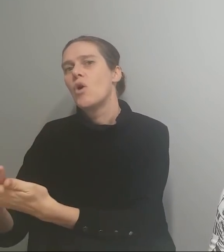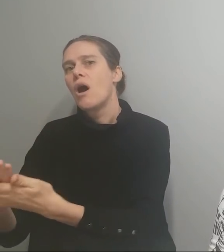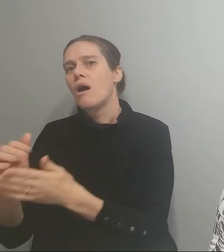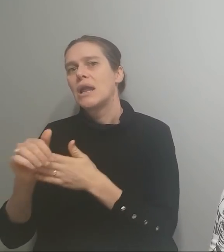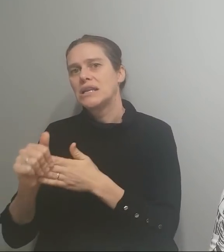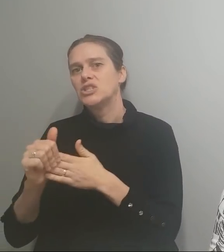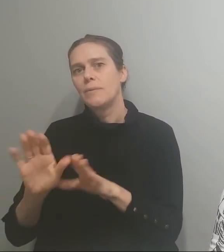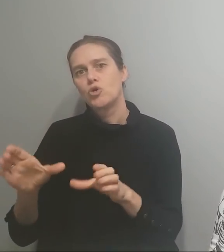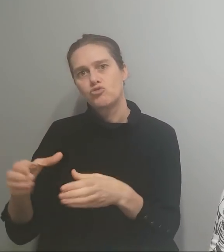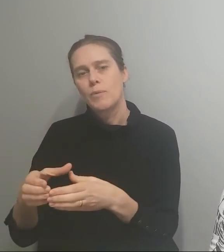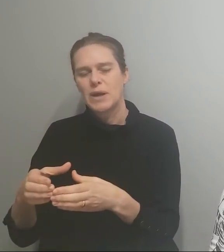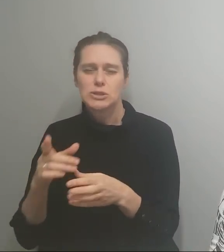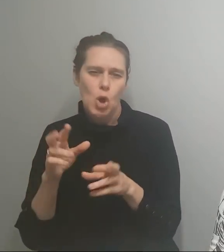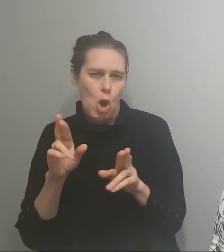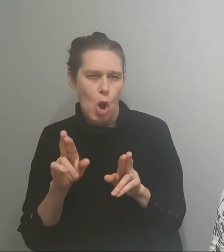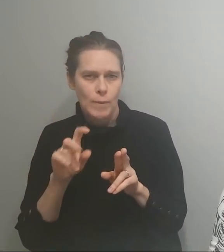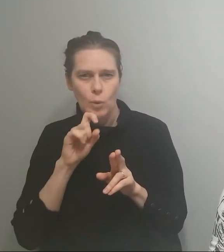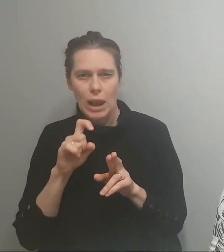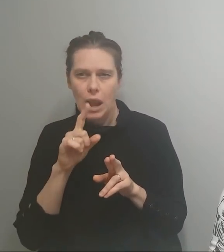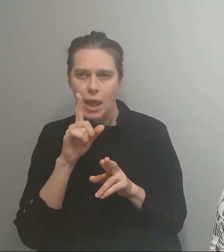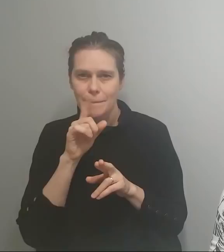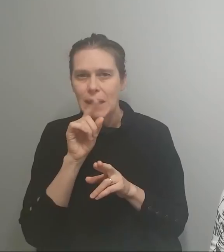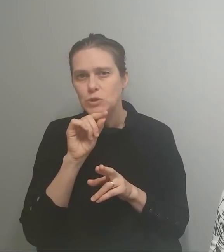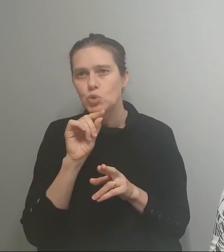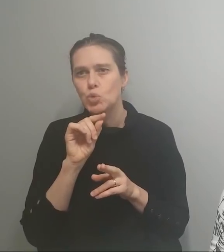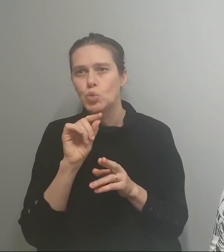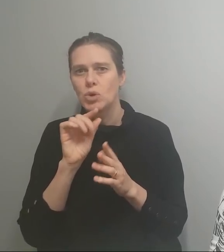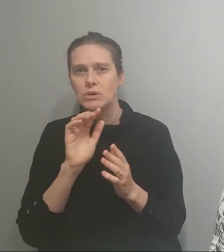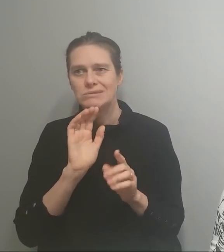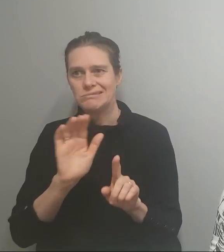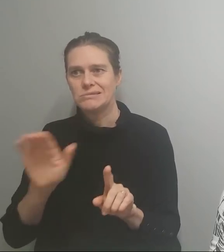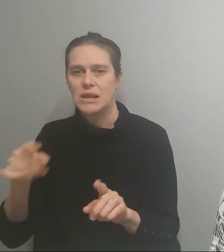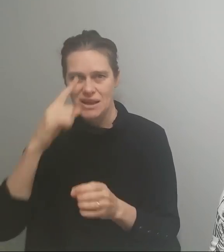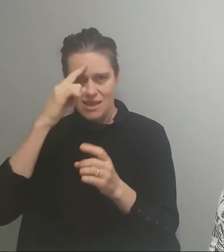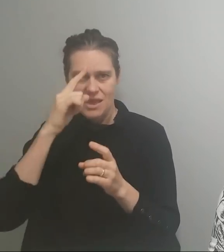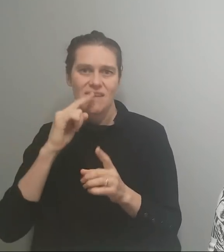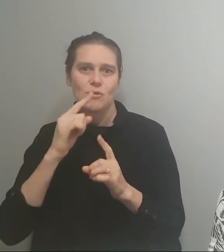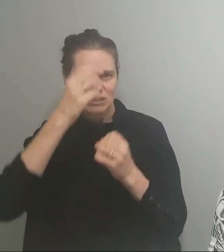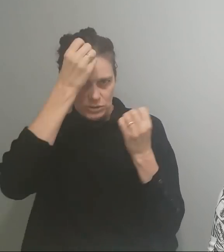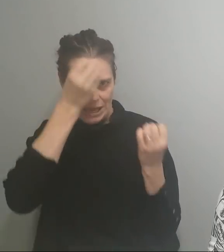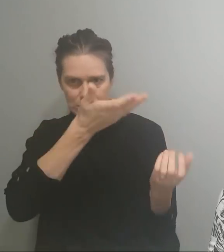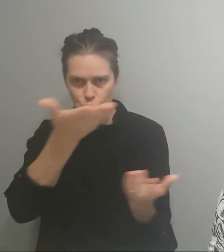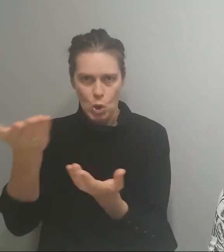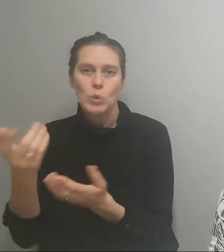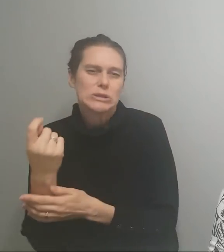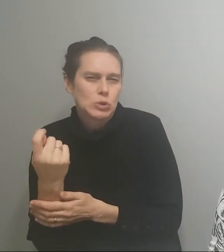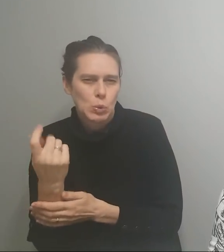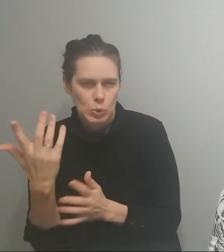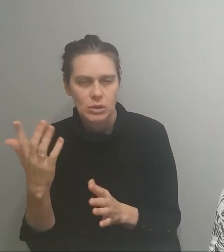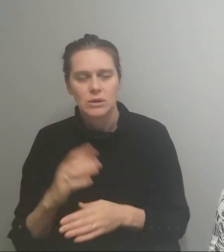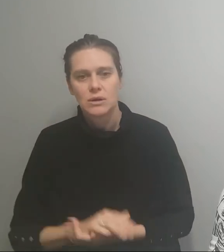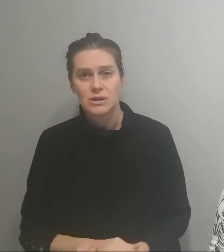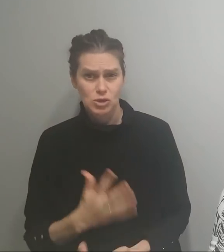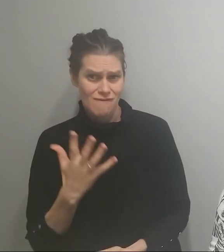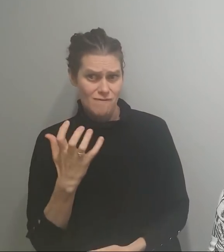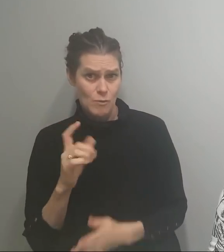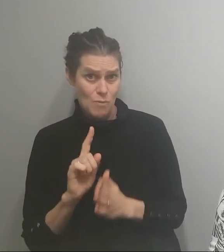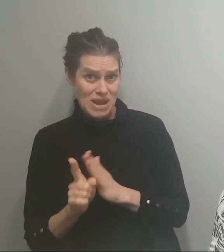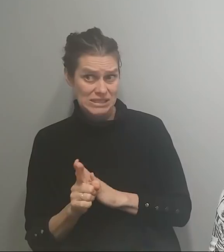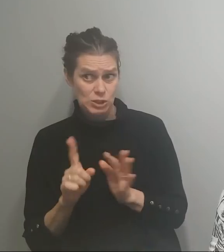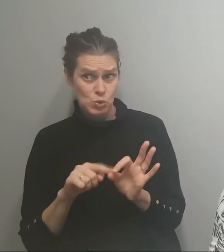to communicate out to everybody very soon about what will be happening in the Mid-Central region. So just 5 more minutes